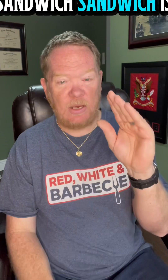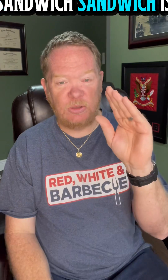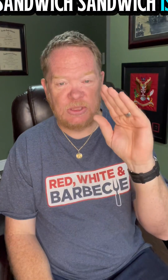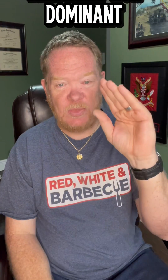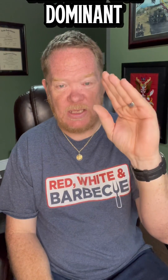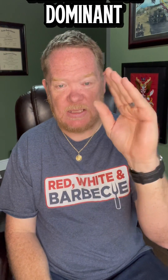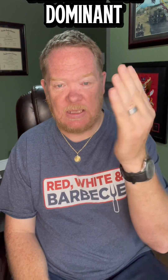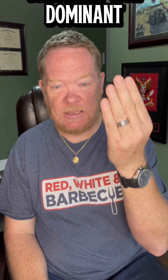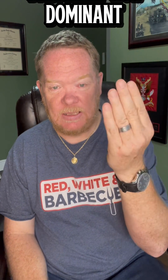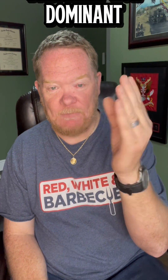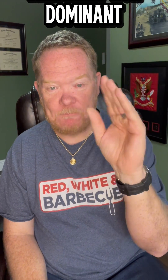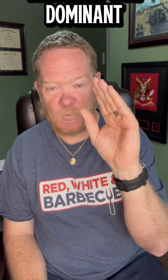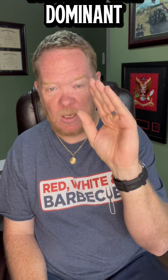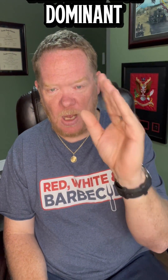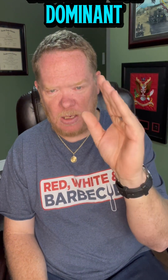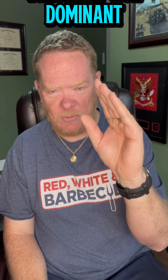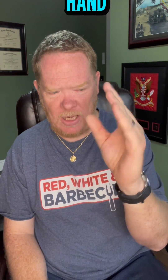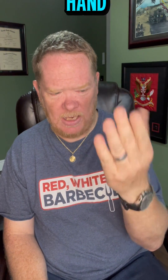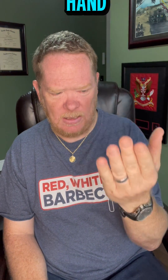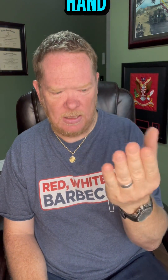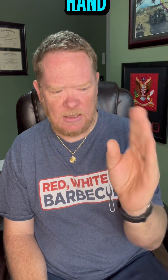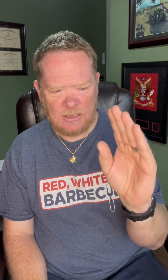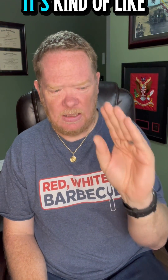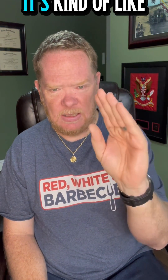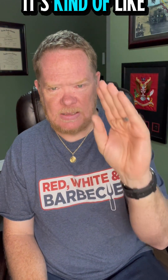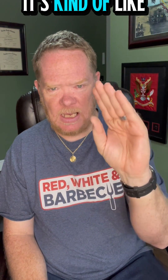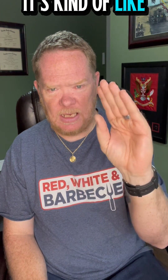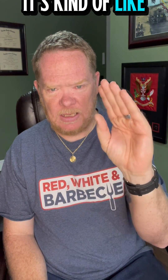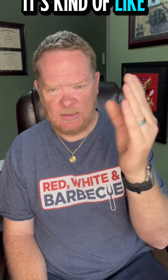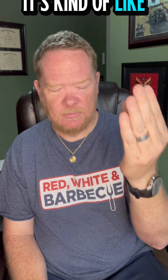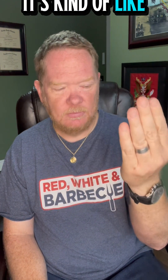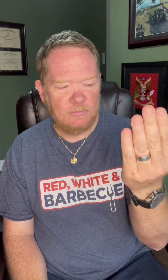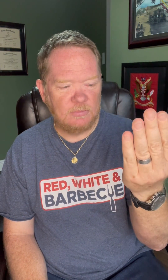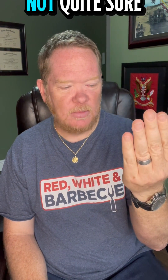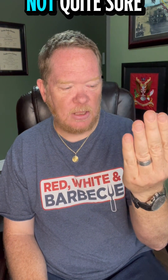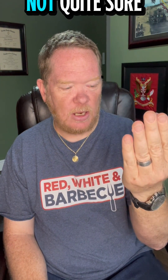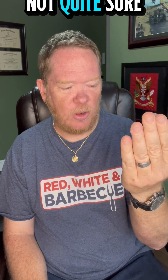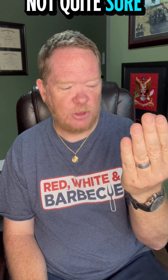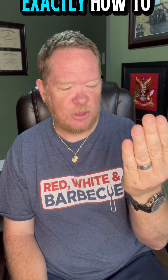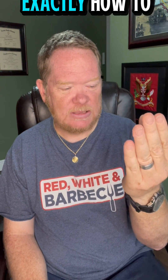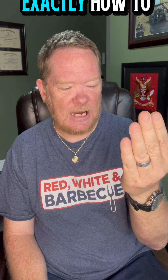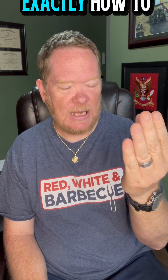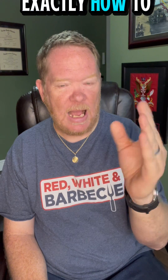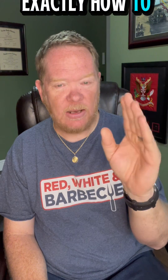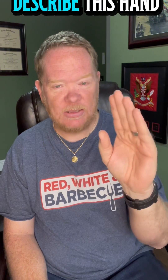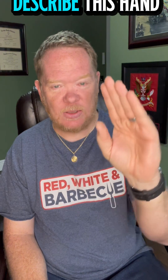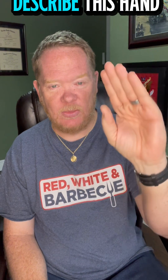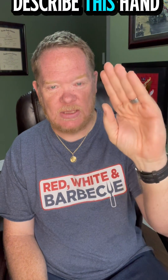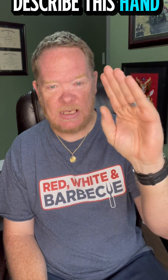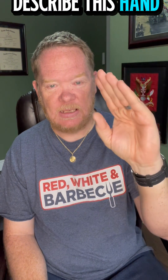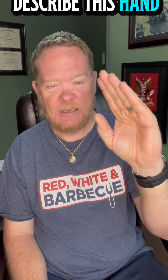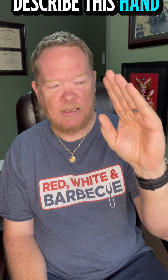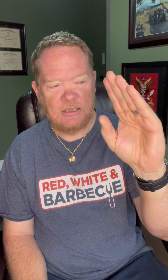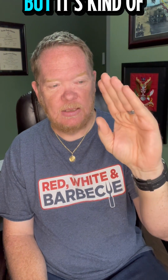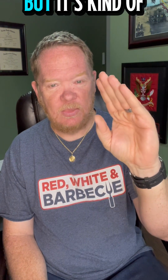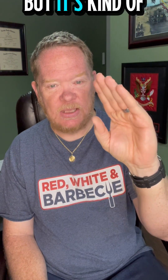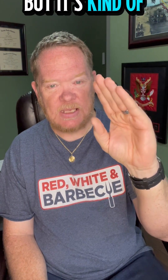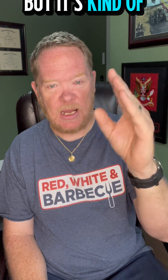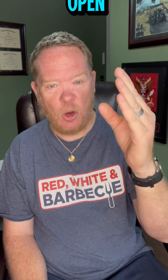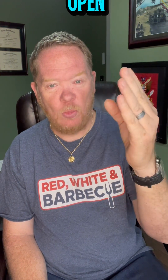is basically non-dominant hand. It's kind of like, not quite sure exactly how to describe this hand, but it's kind of open,